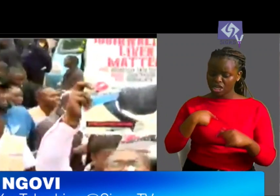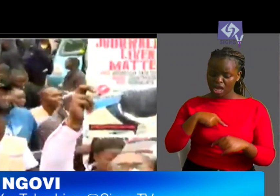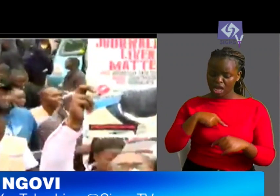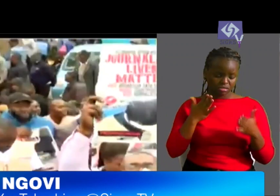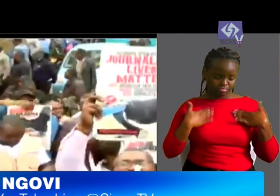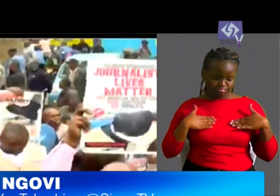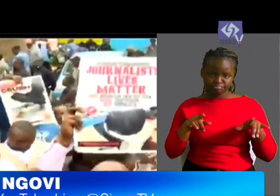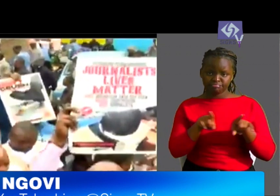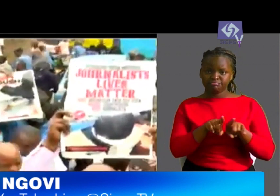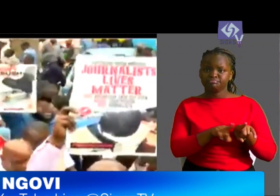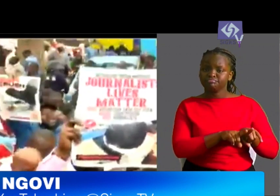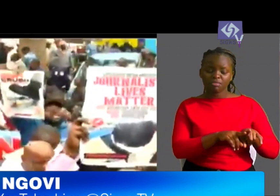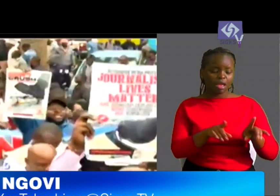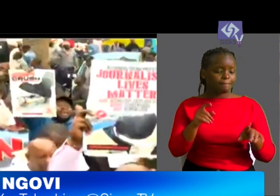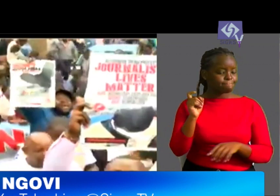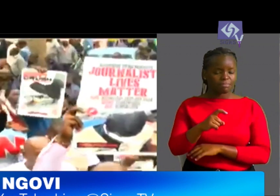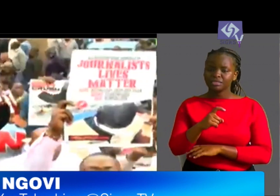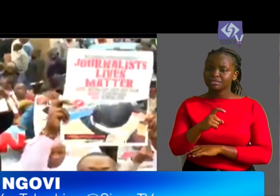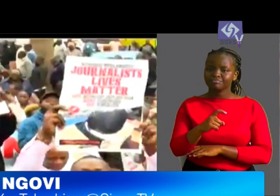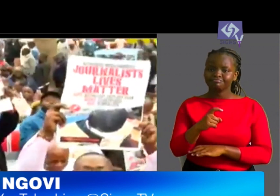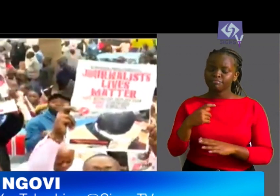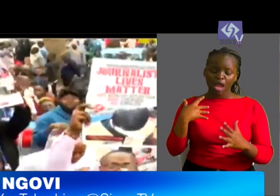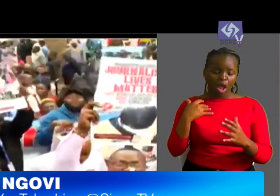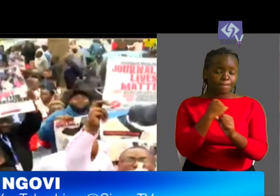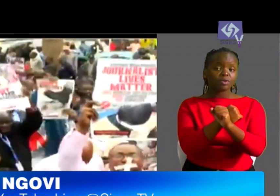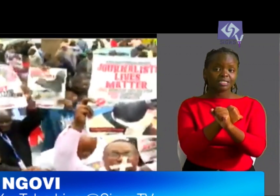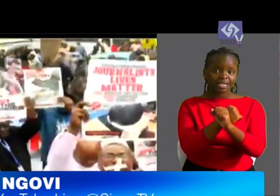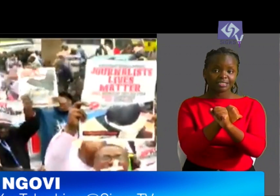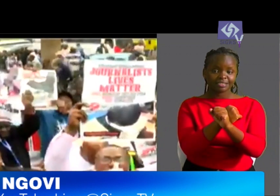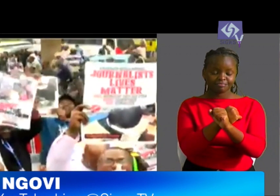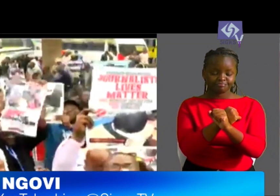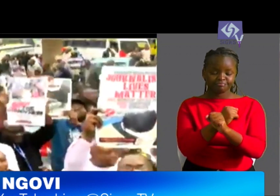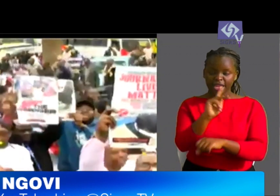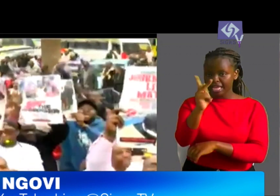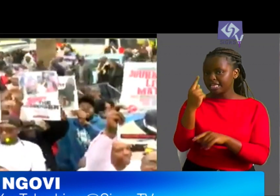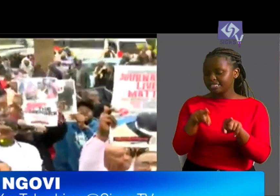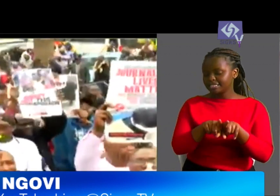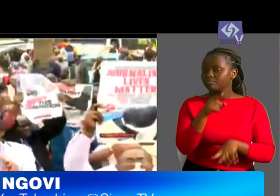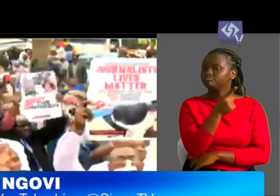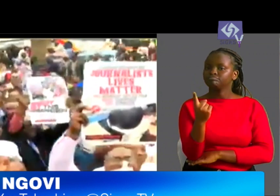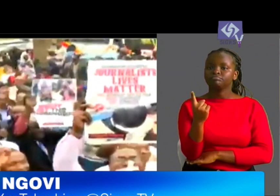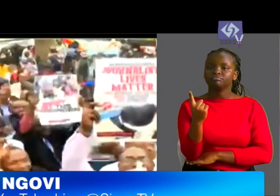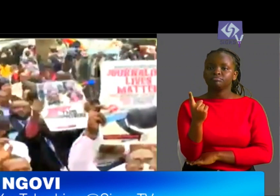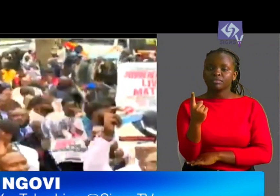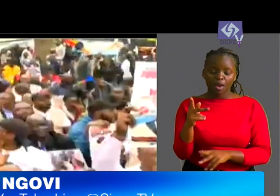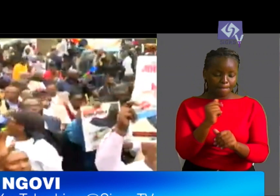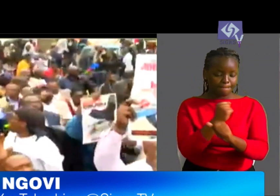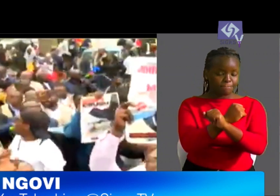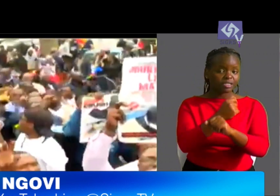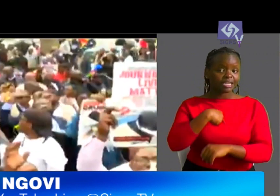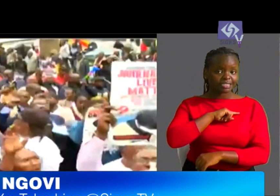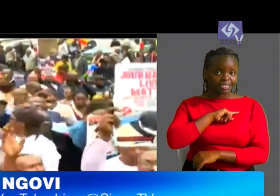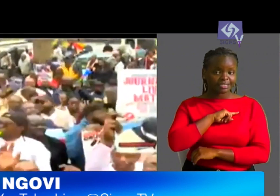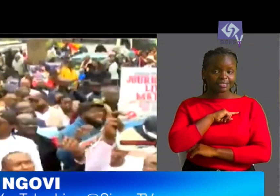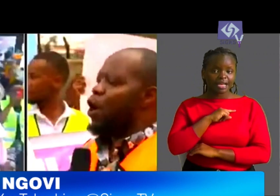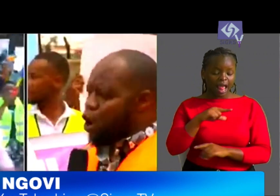tunahitaji kuprotektiwa na constitution just like other Kenyans. We are also Kenyans like you guys. So protect us, journalists, and